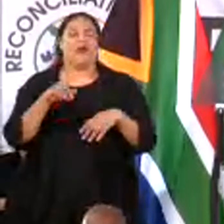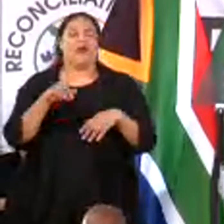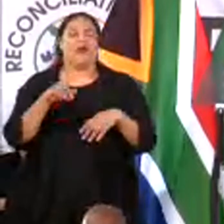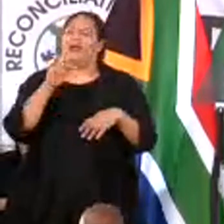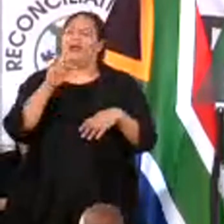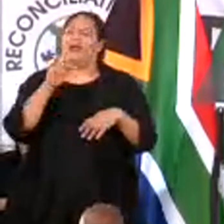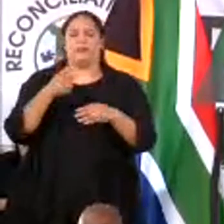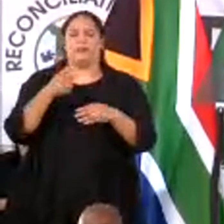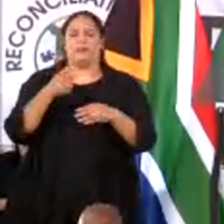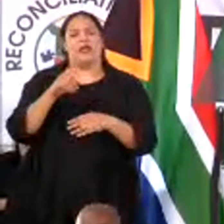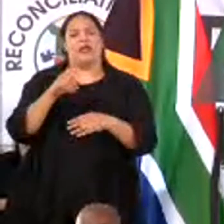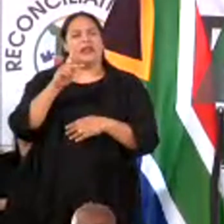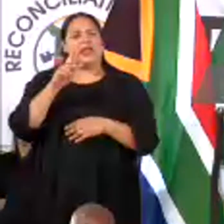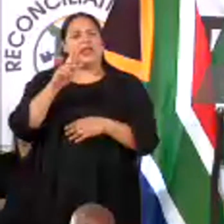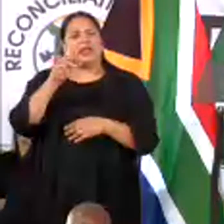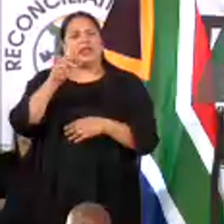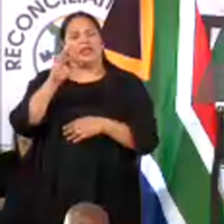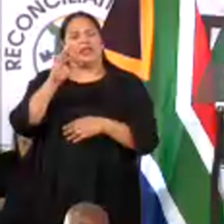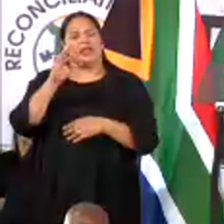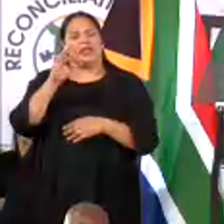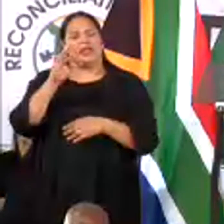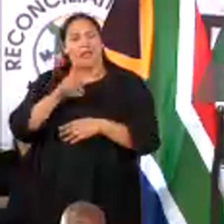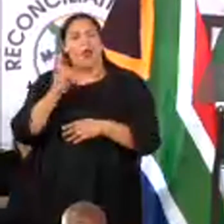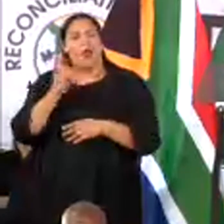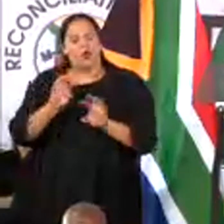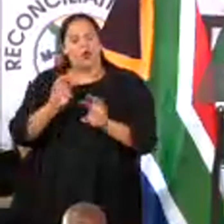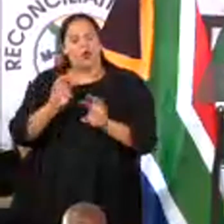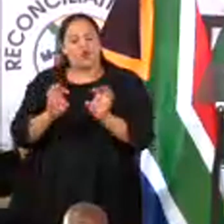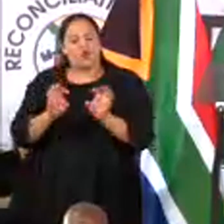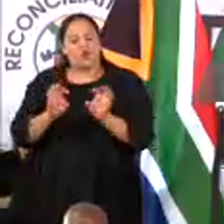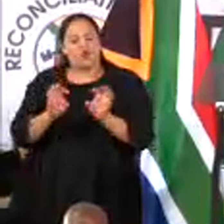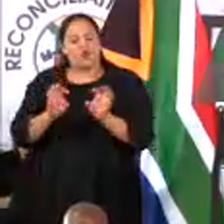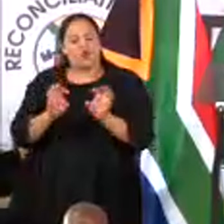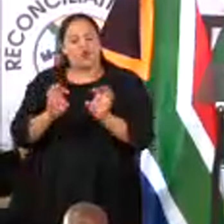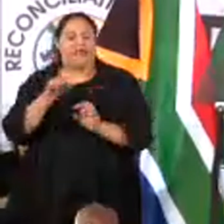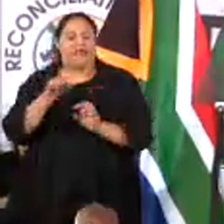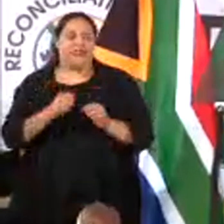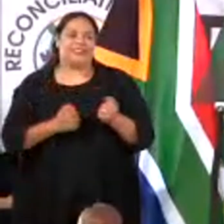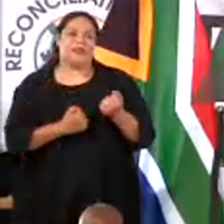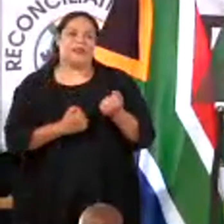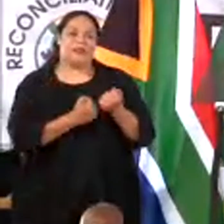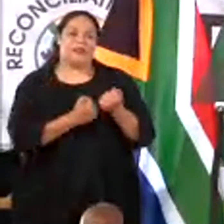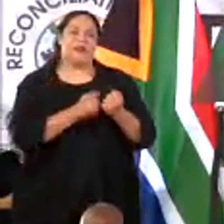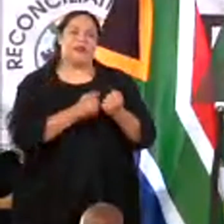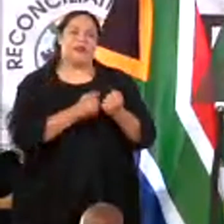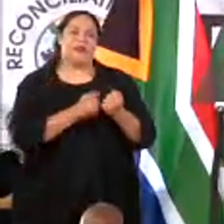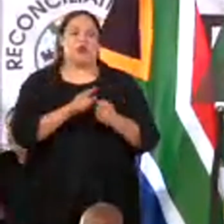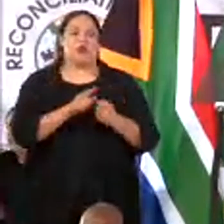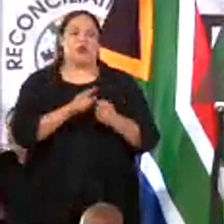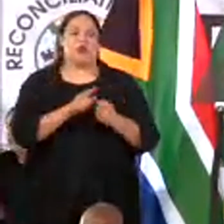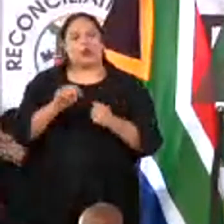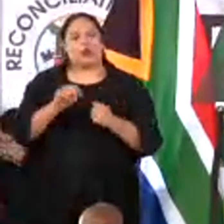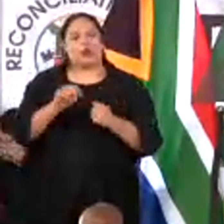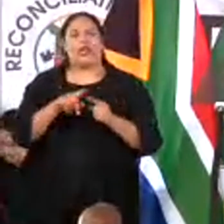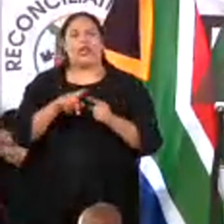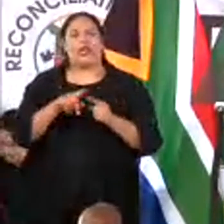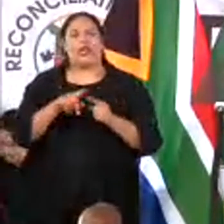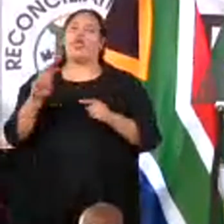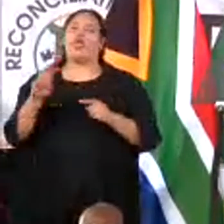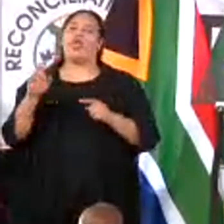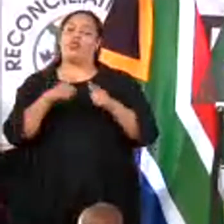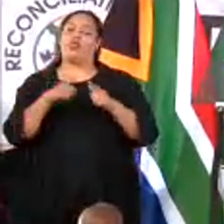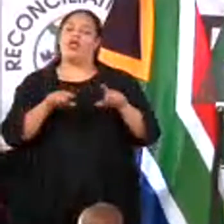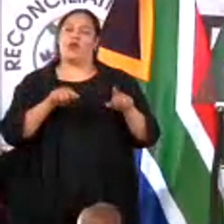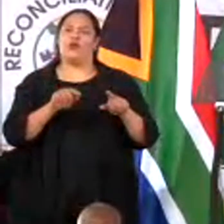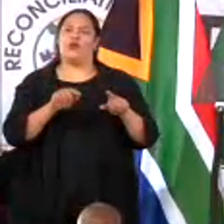XKFM, the only radio station in our country that supports the Kun and the Kwe